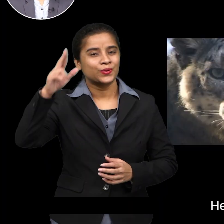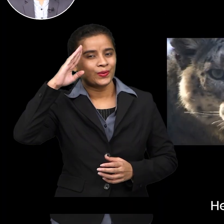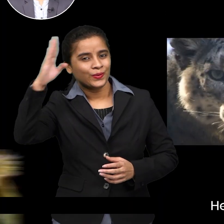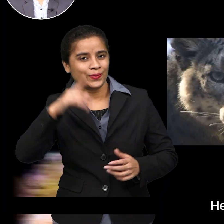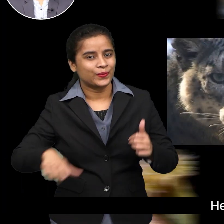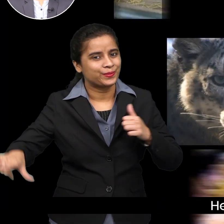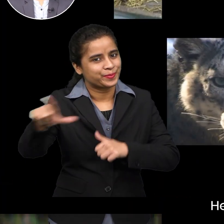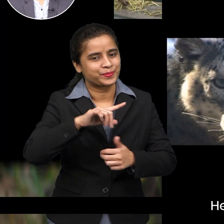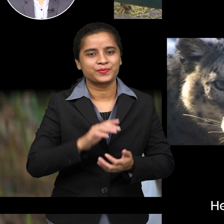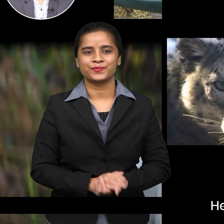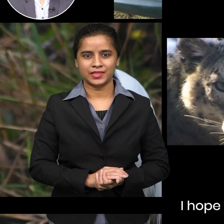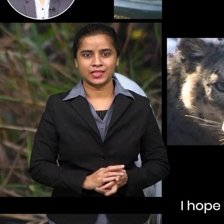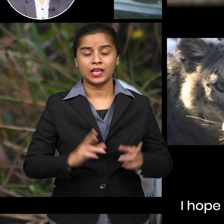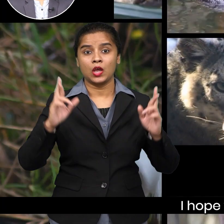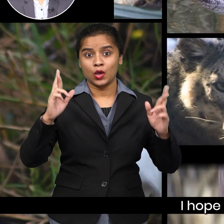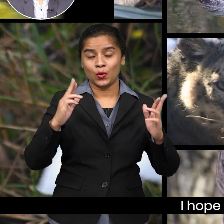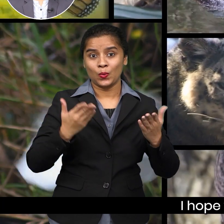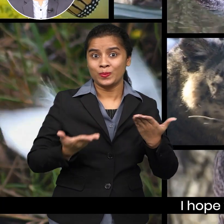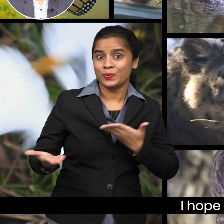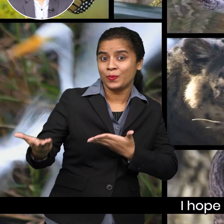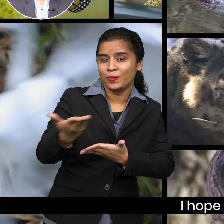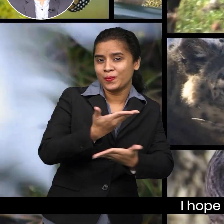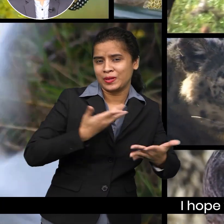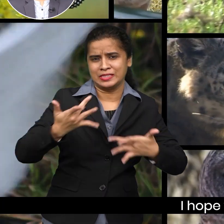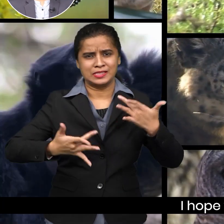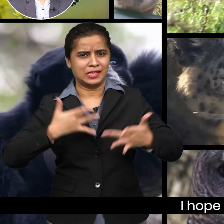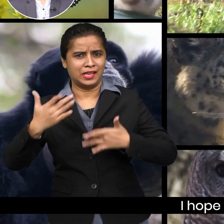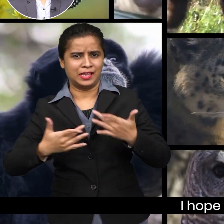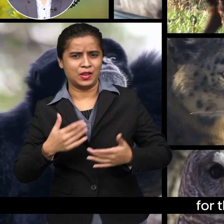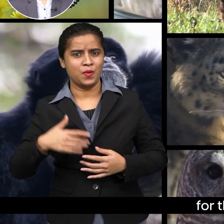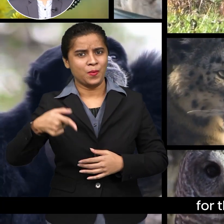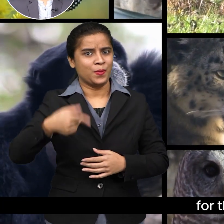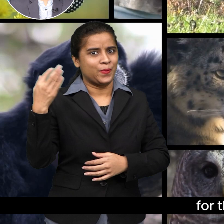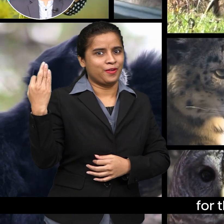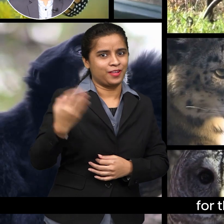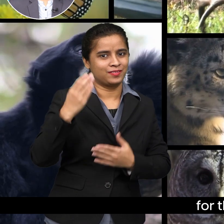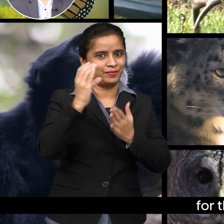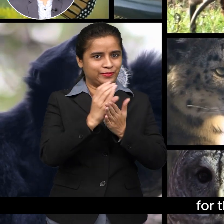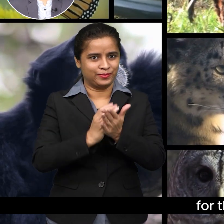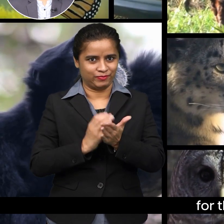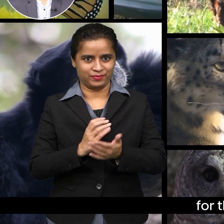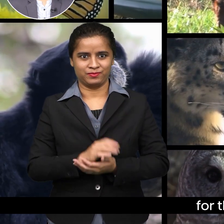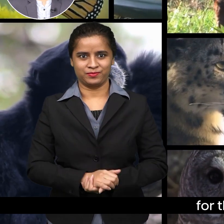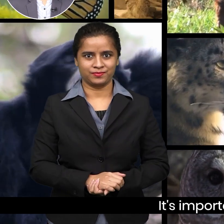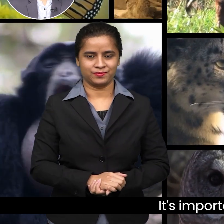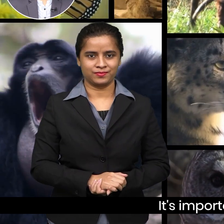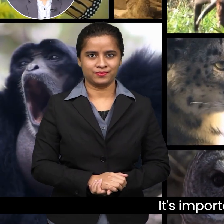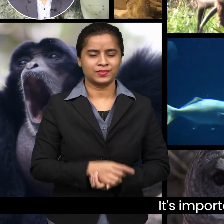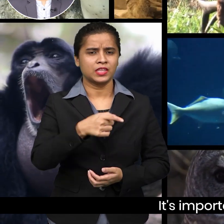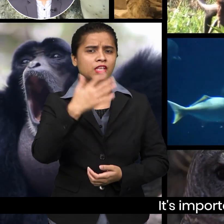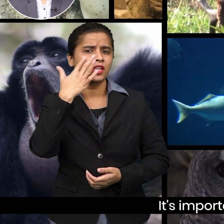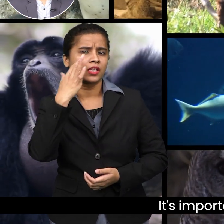Hello everyone. I hope you all are excited for this new session.